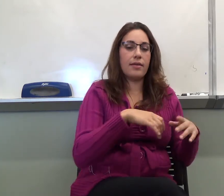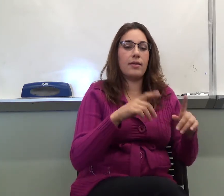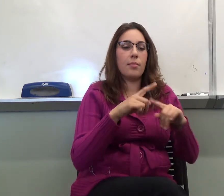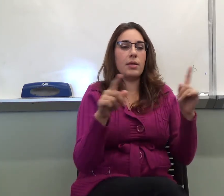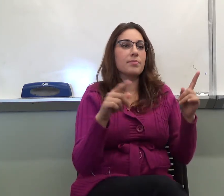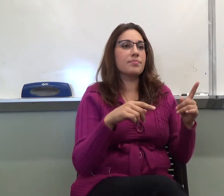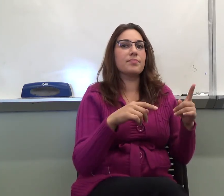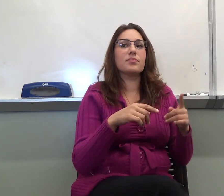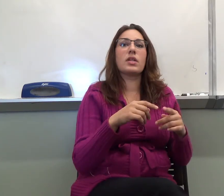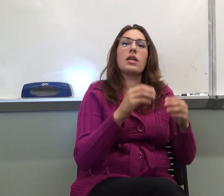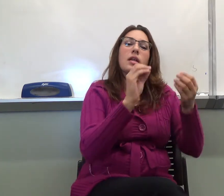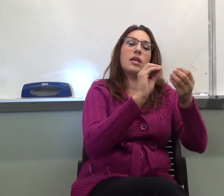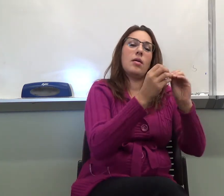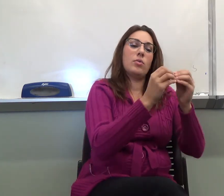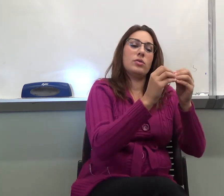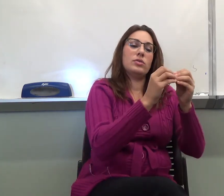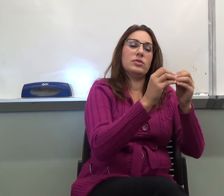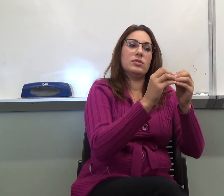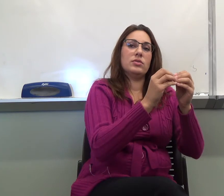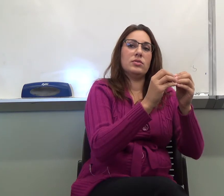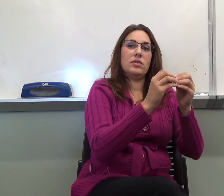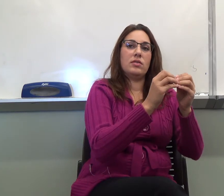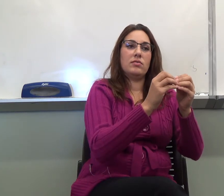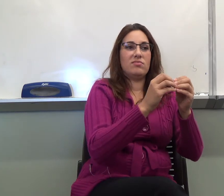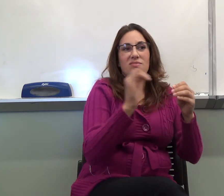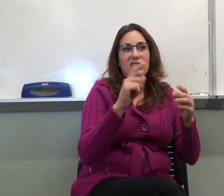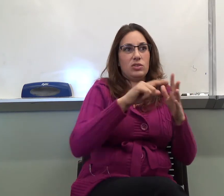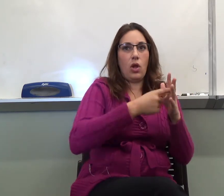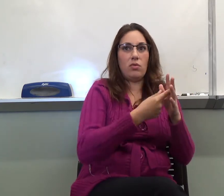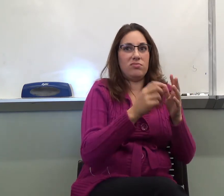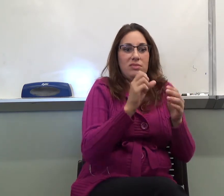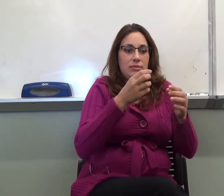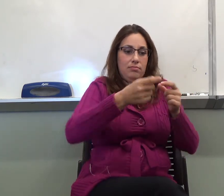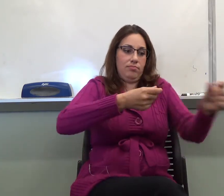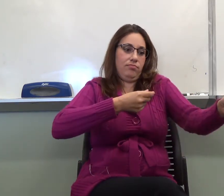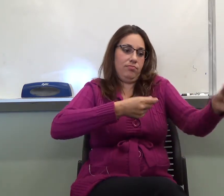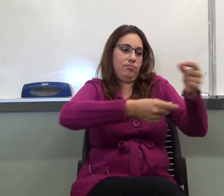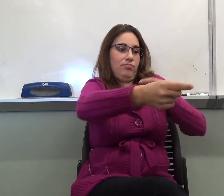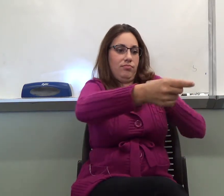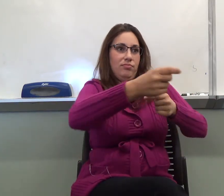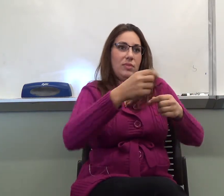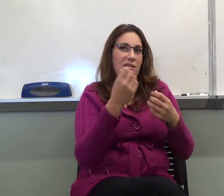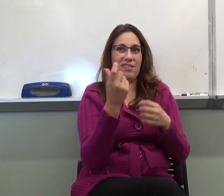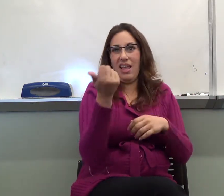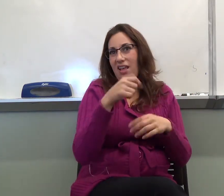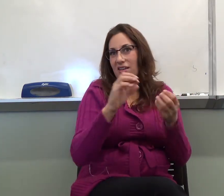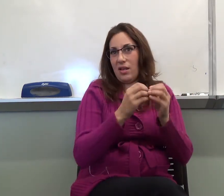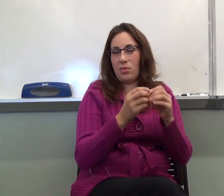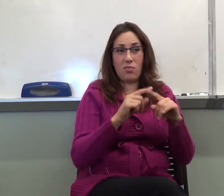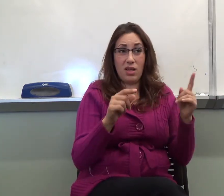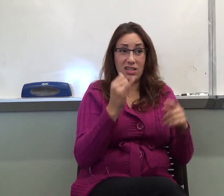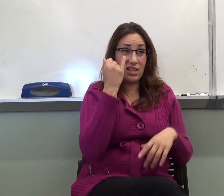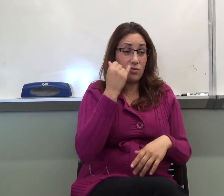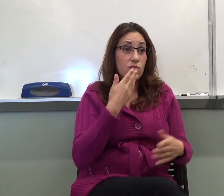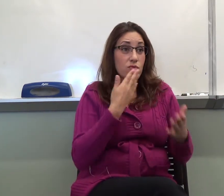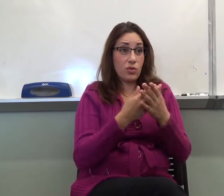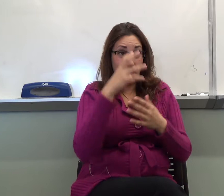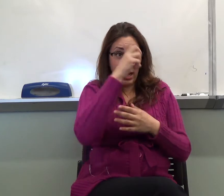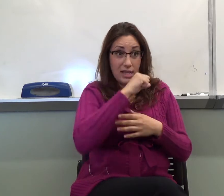numbers for x and see if it works. You know? And, if you're a good guesser, that's okay, but there's an infinite number